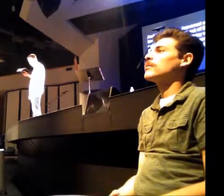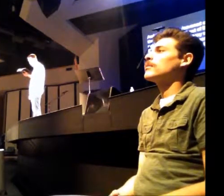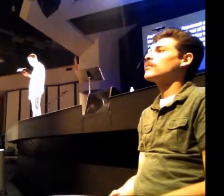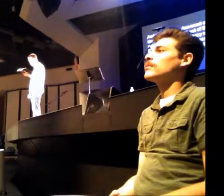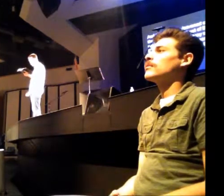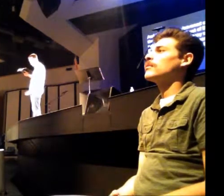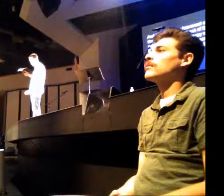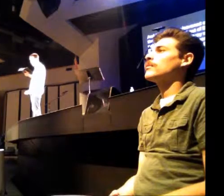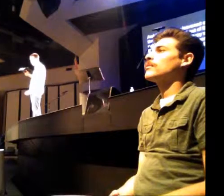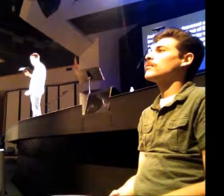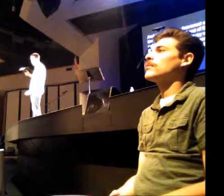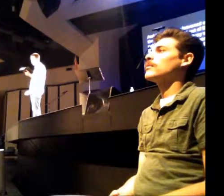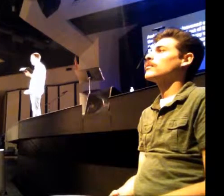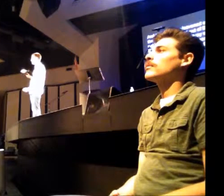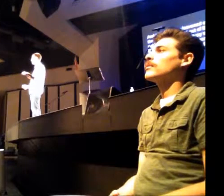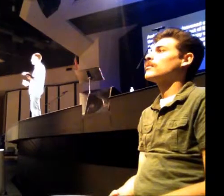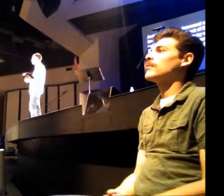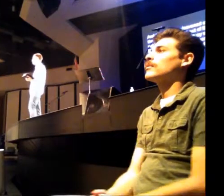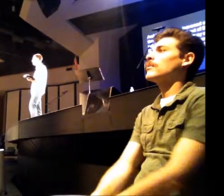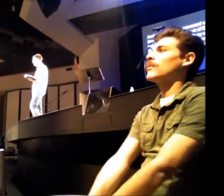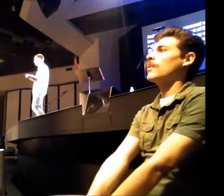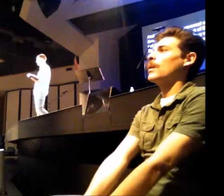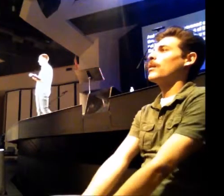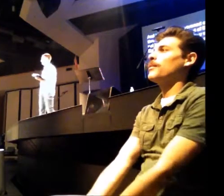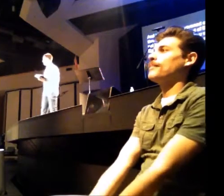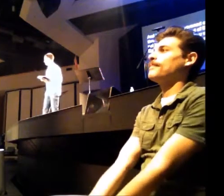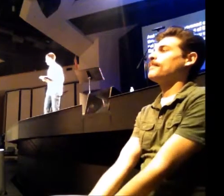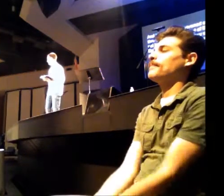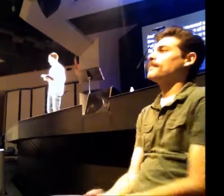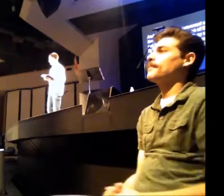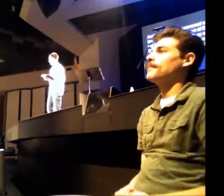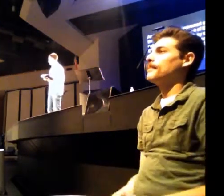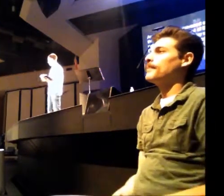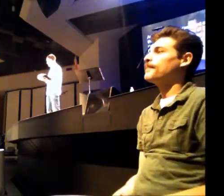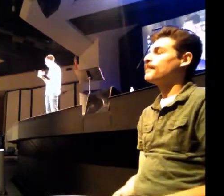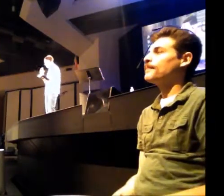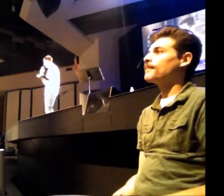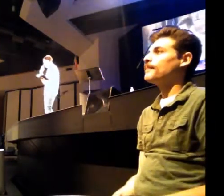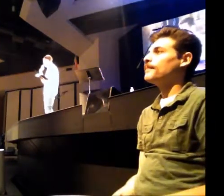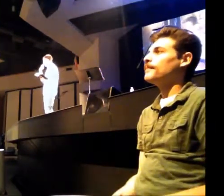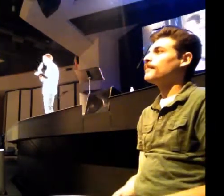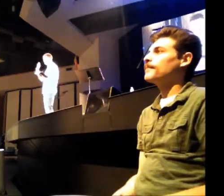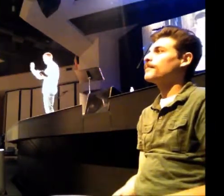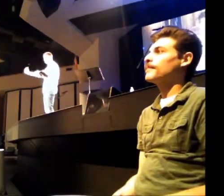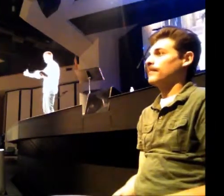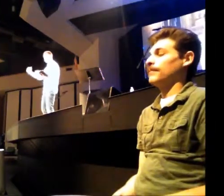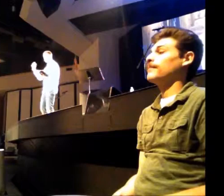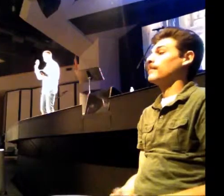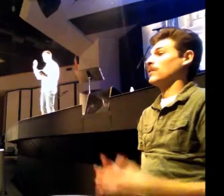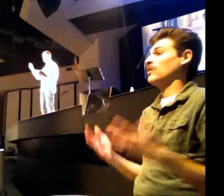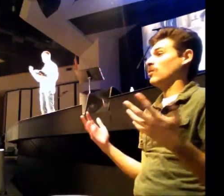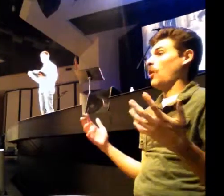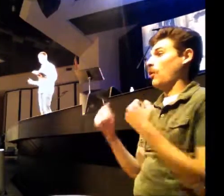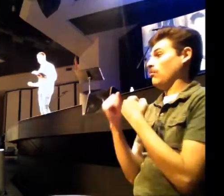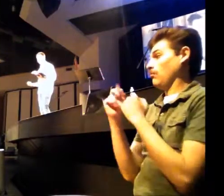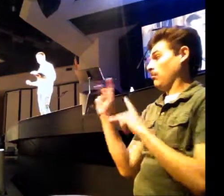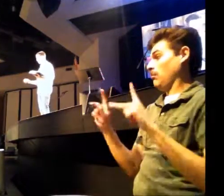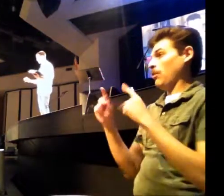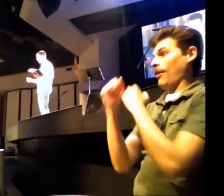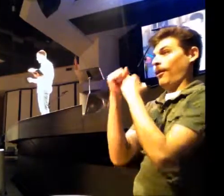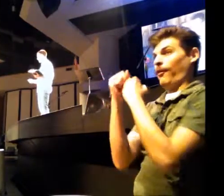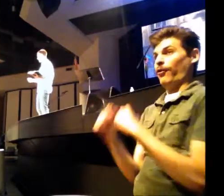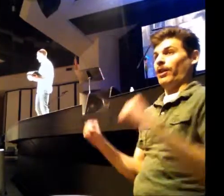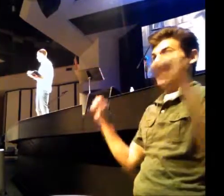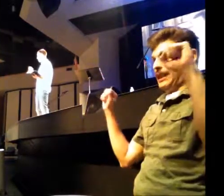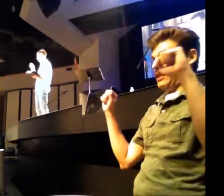not wait, nor had they prepared any provisions for themselves. And so they march out as freed men and freed women with nothing